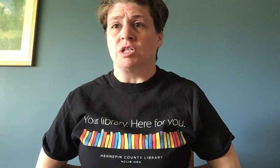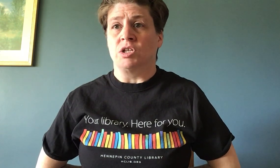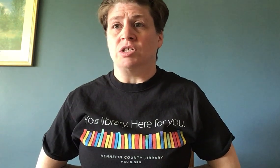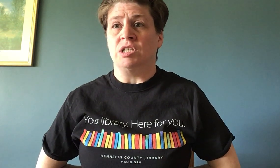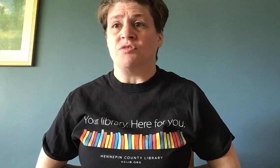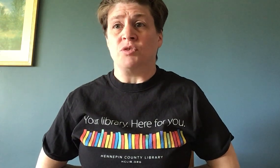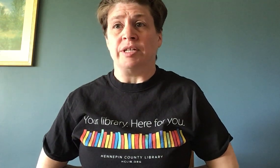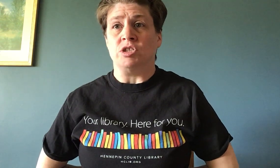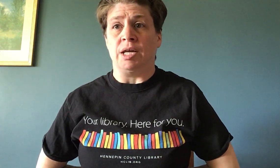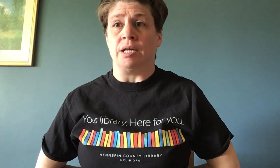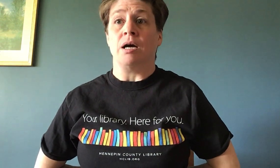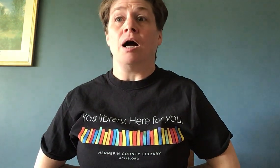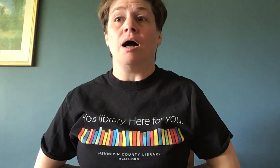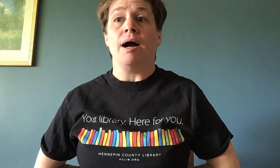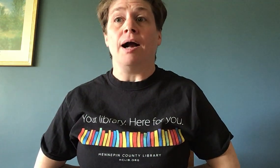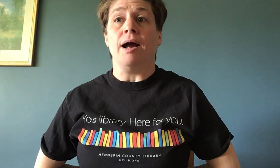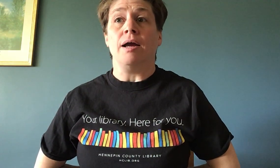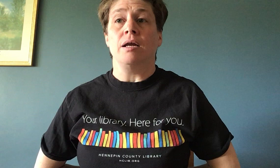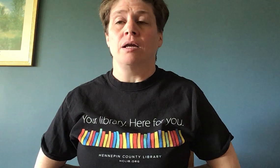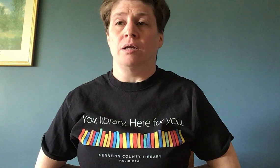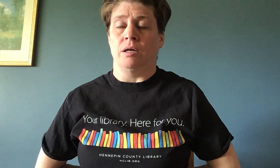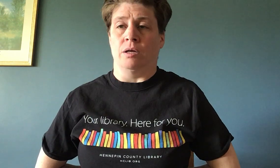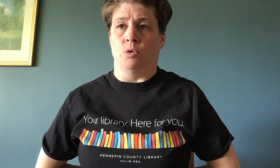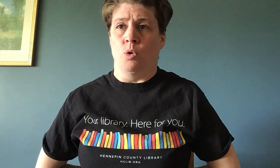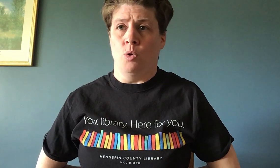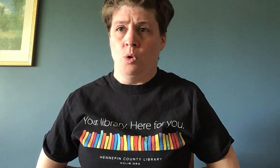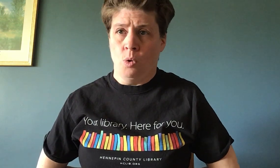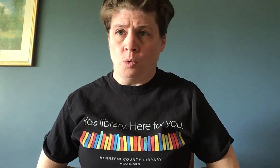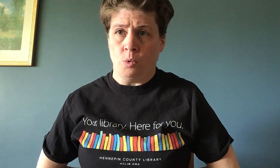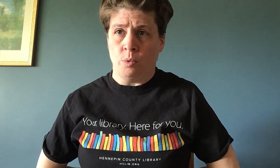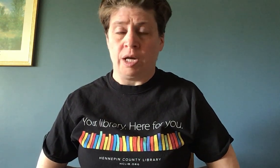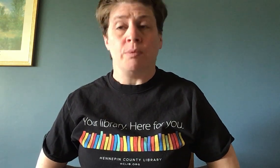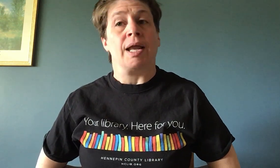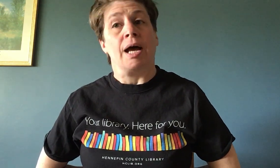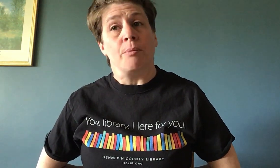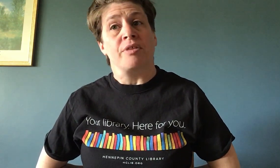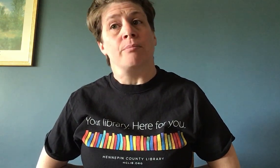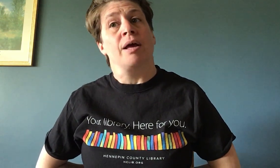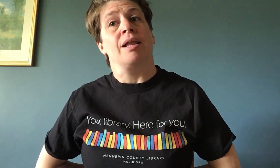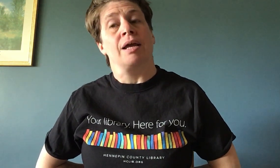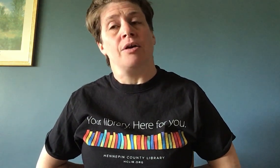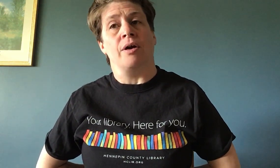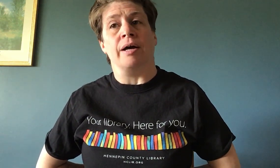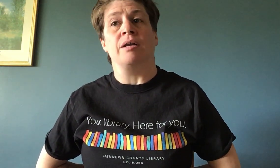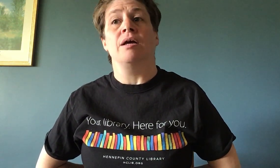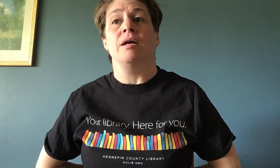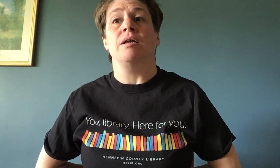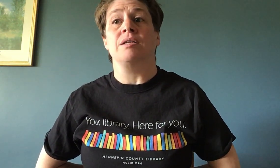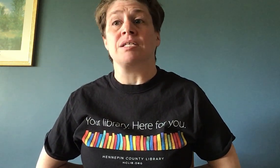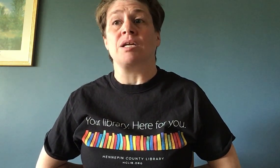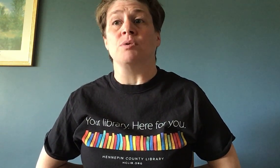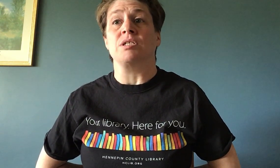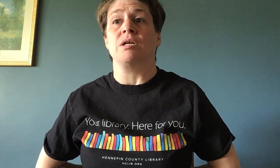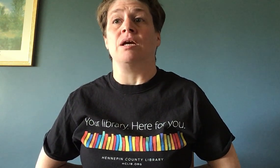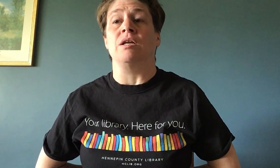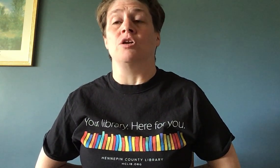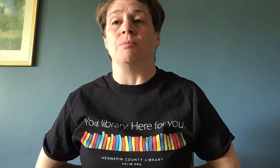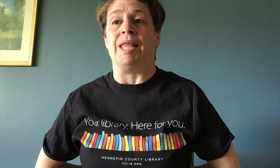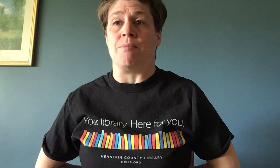learn to differentiate high and low, it will help them later on distinguish and determine that